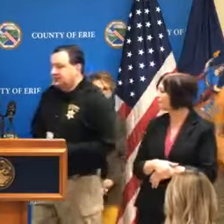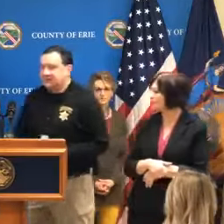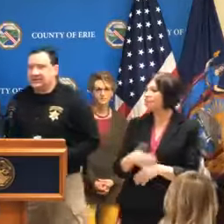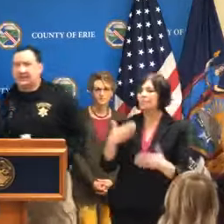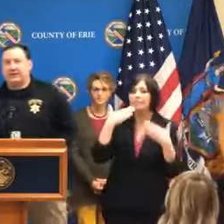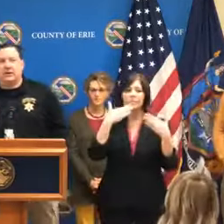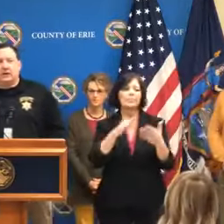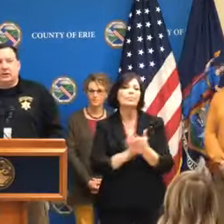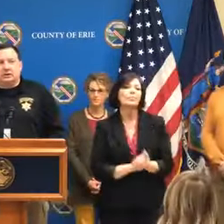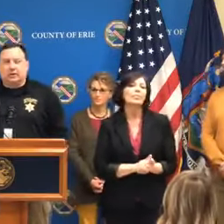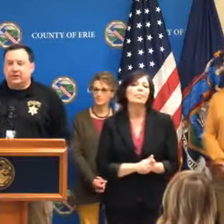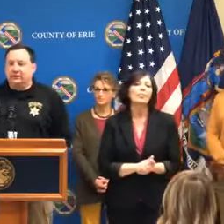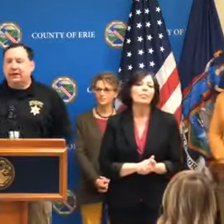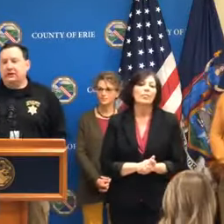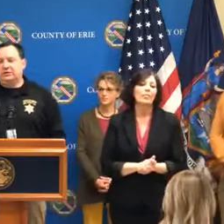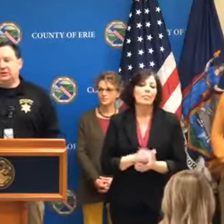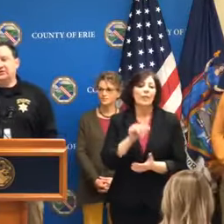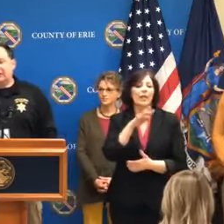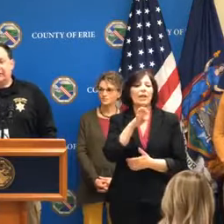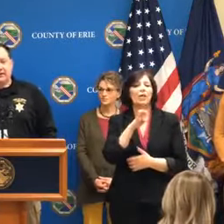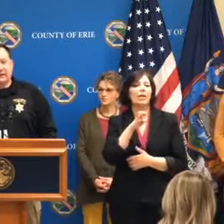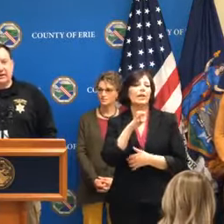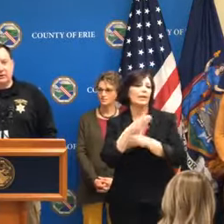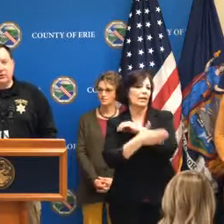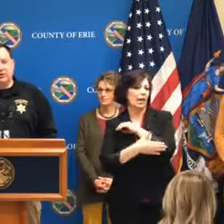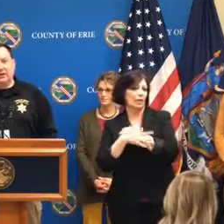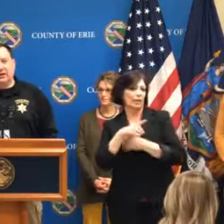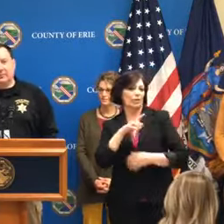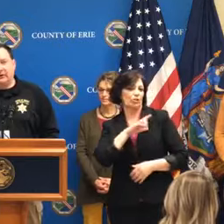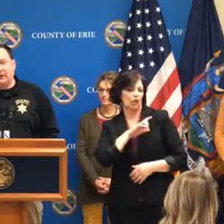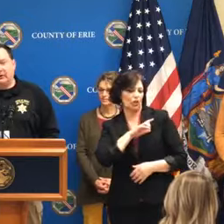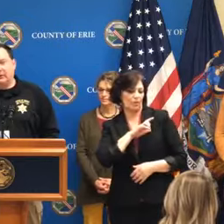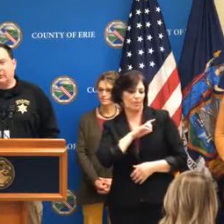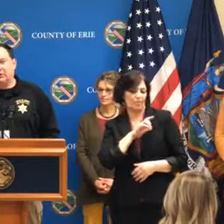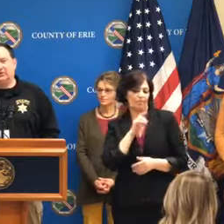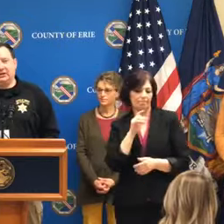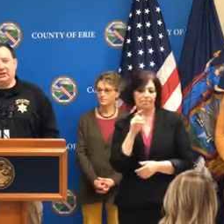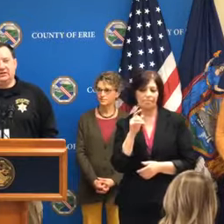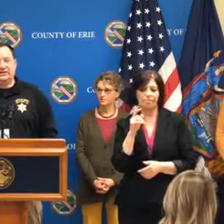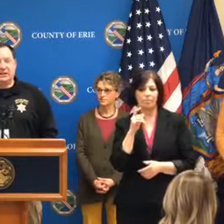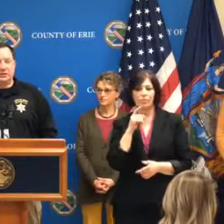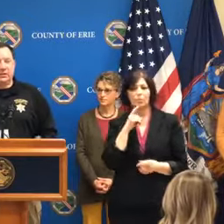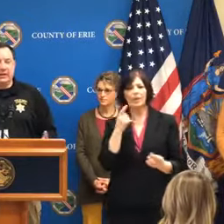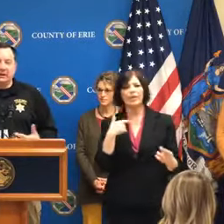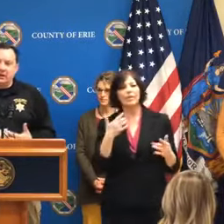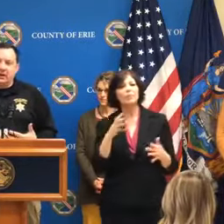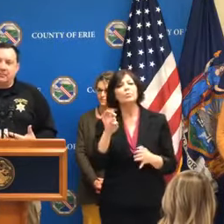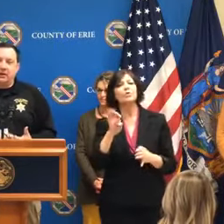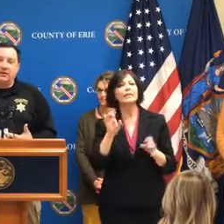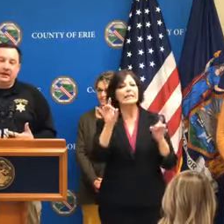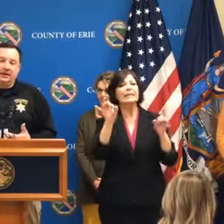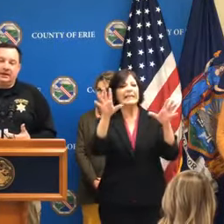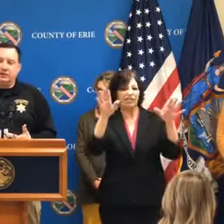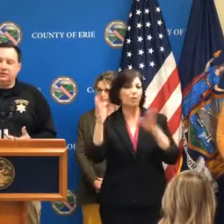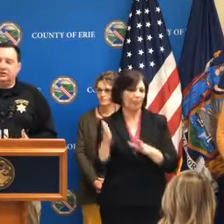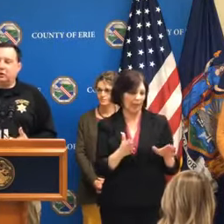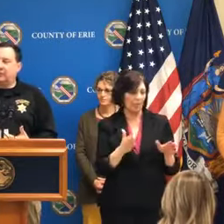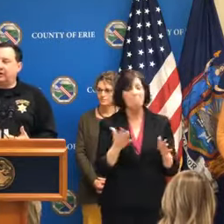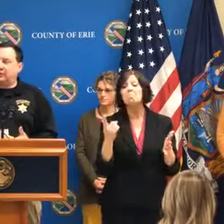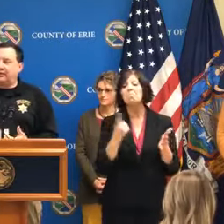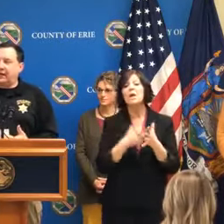Thanks, County Executive. So the Erie County Sheriff's Office, we're spinning up our emergency disaster plan. Part of that